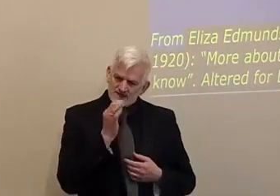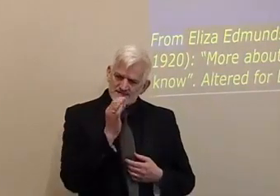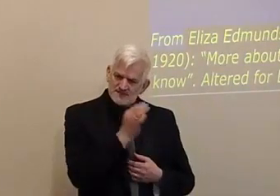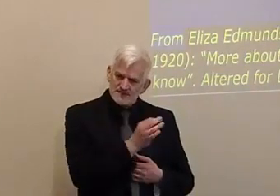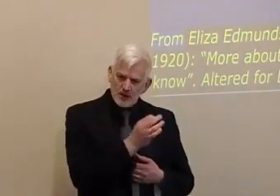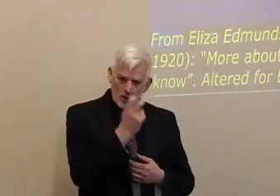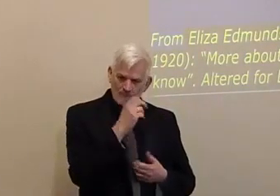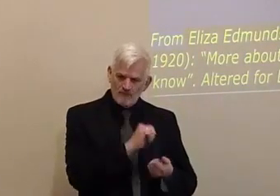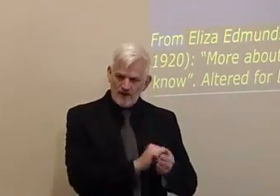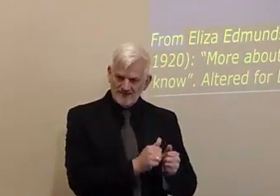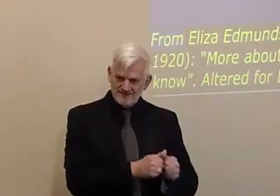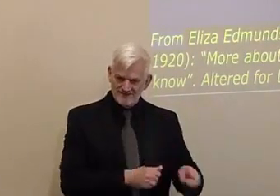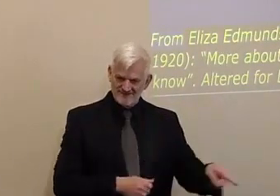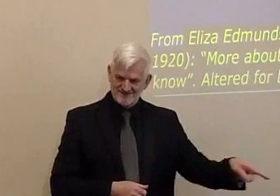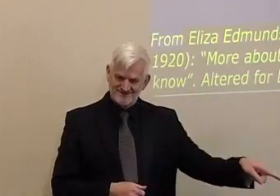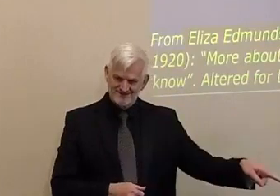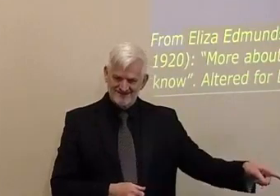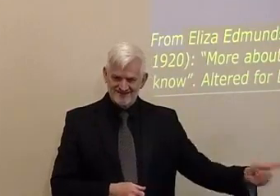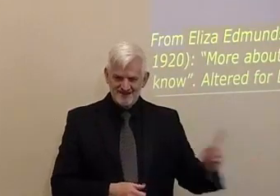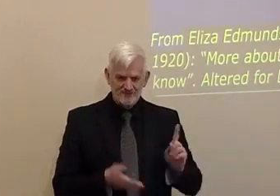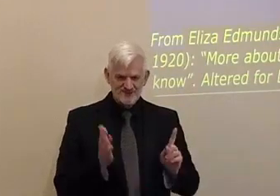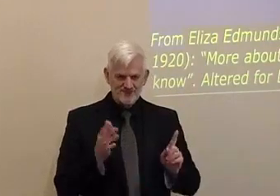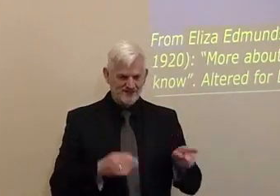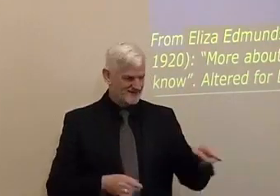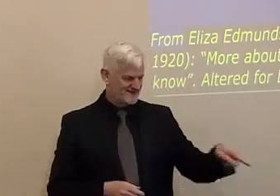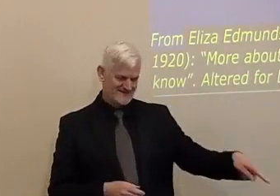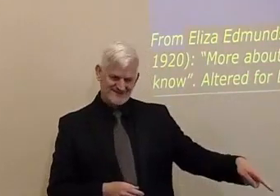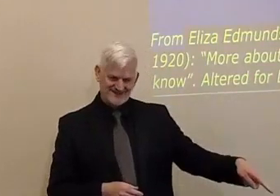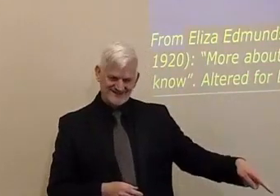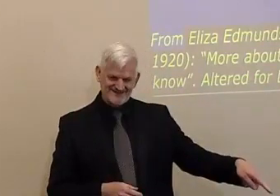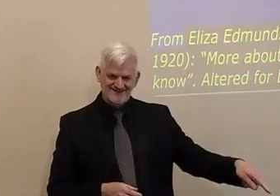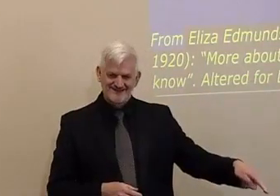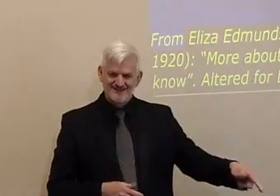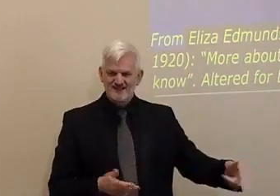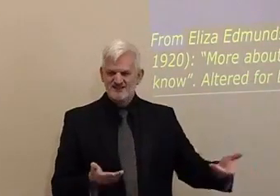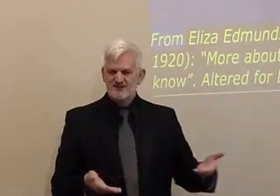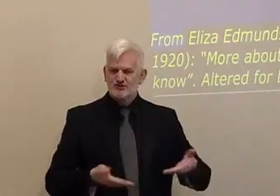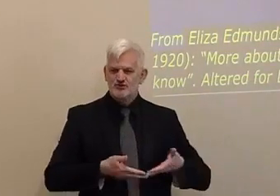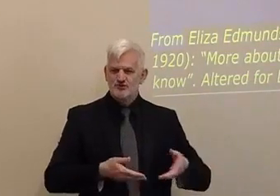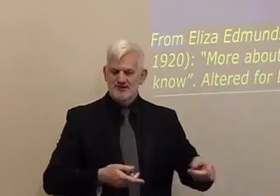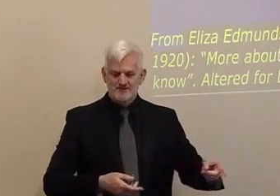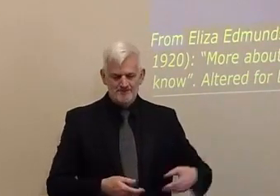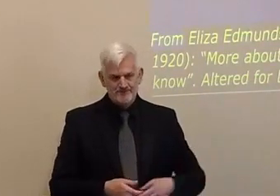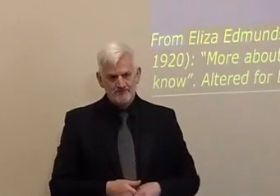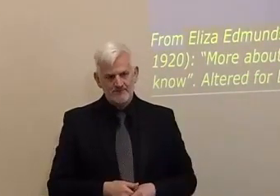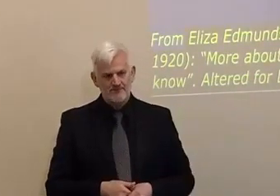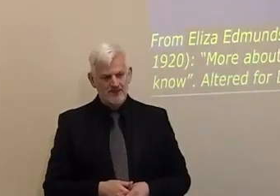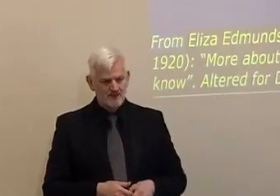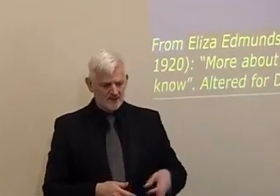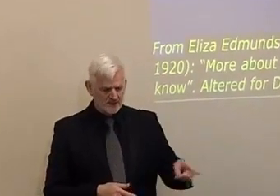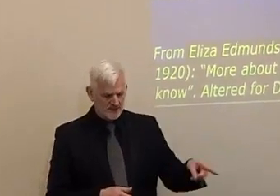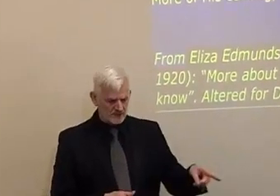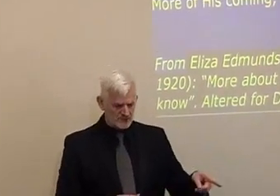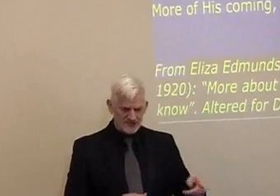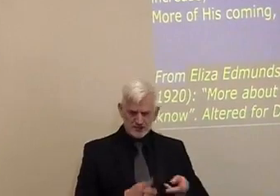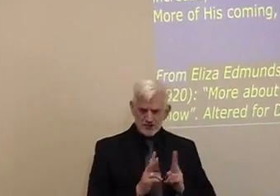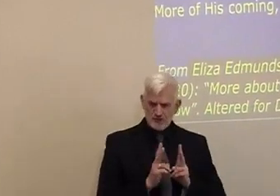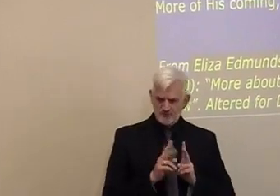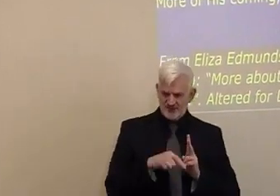asked a friend to come and speak, just to introduce him. He was an interpreter